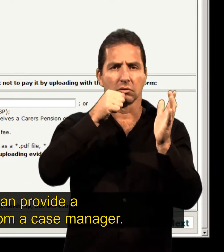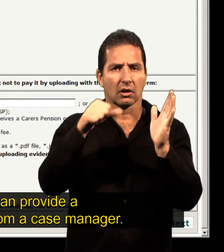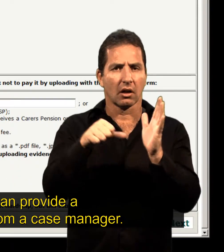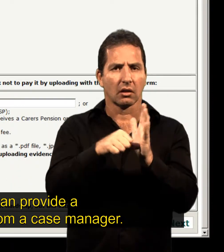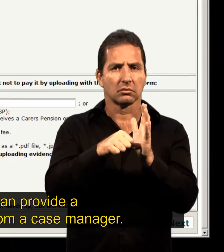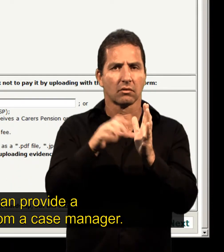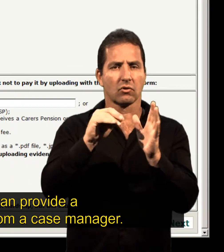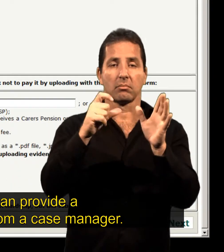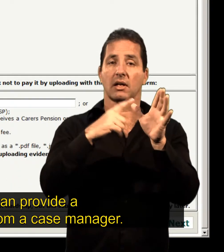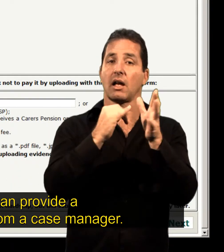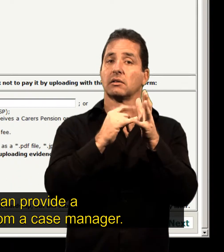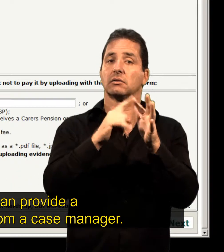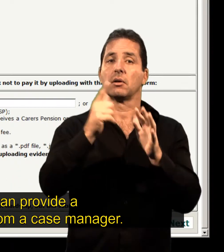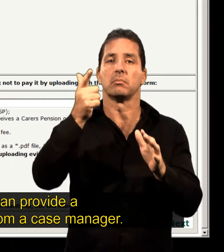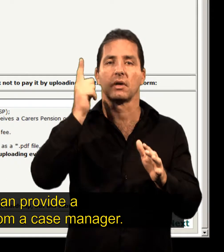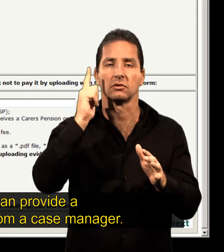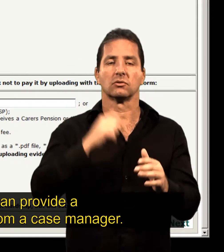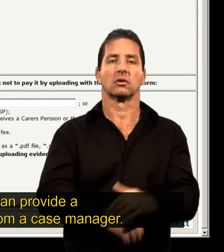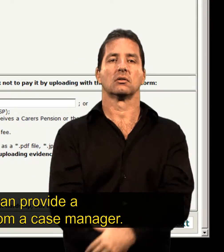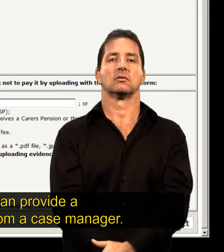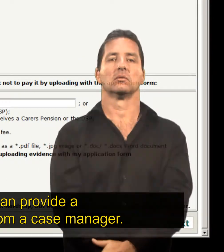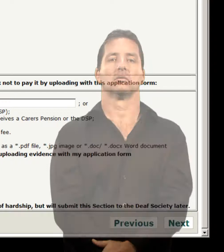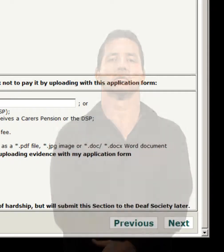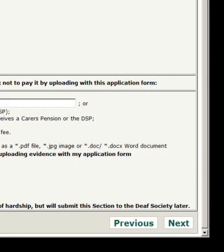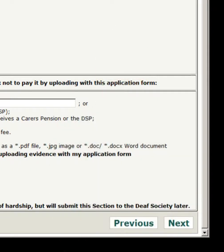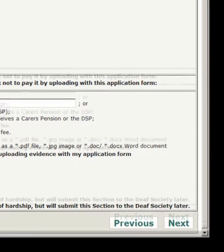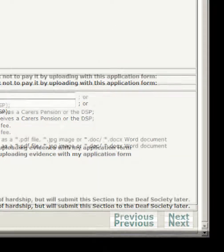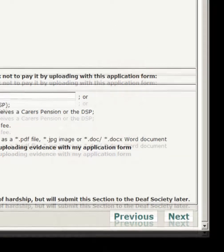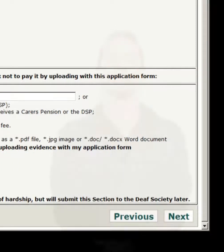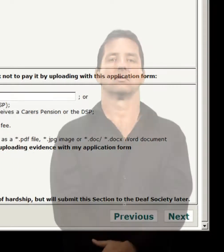Or you can provide a support letter from a case manager.